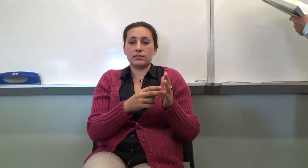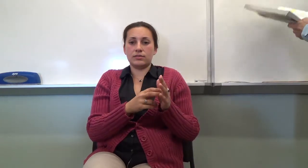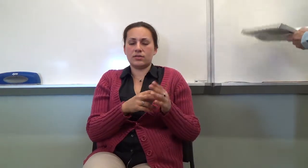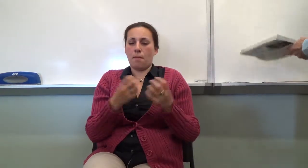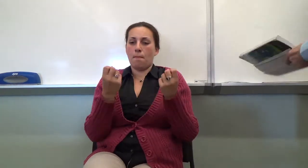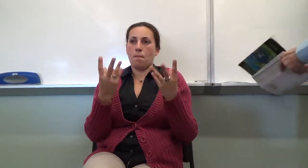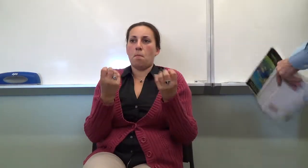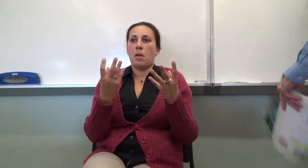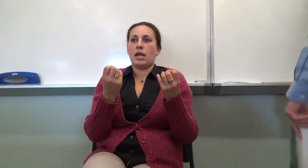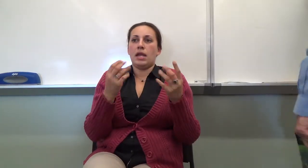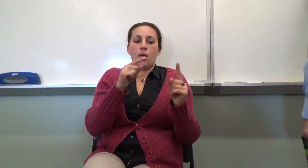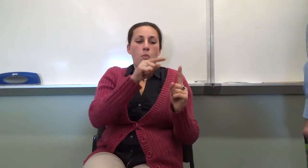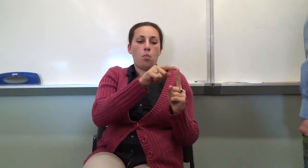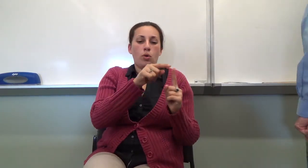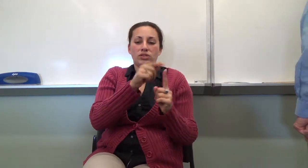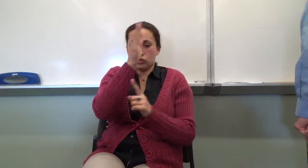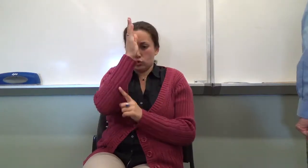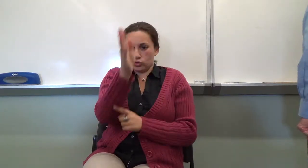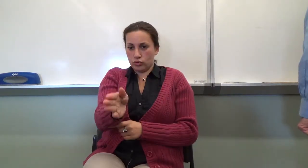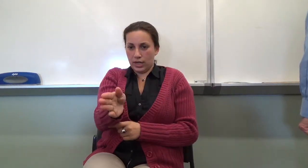a straight path.